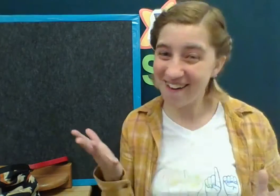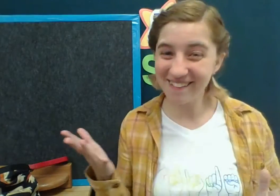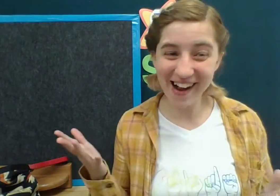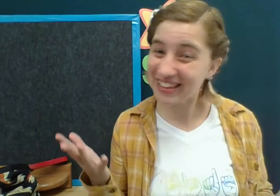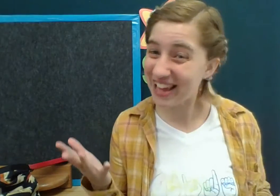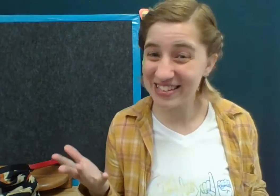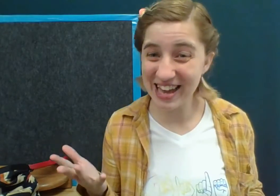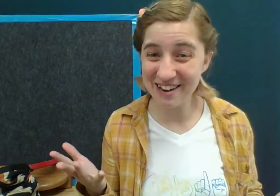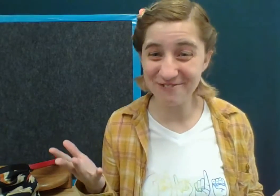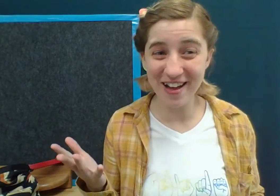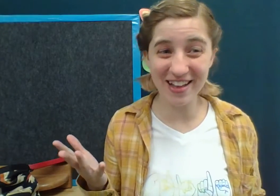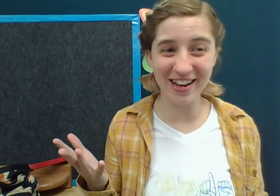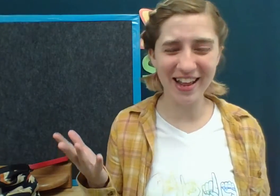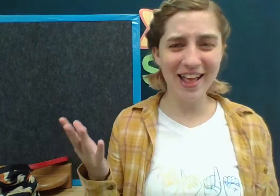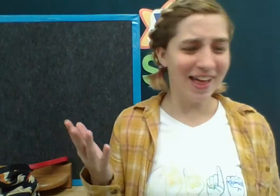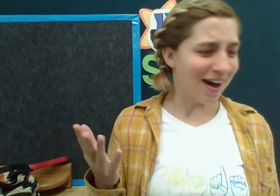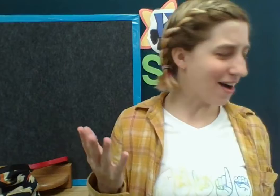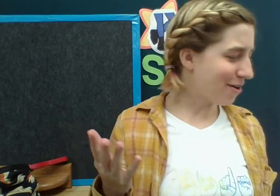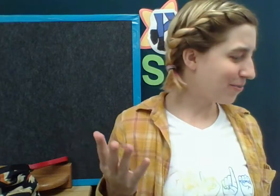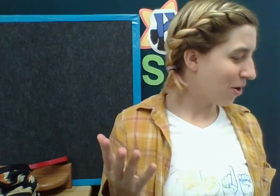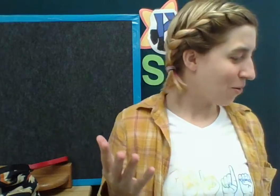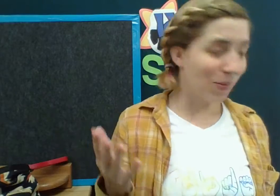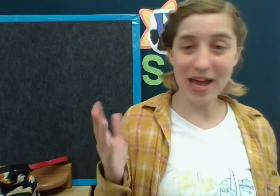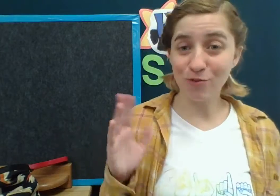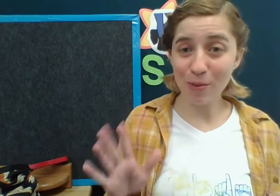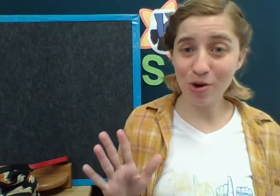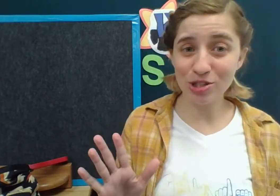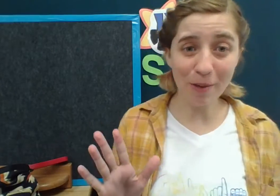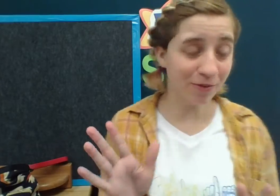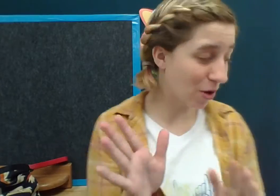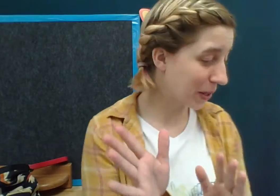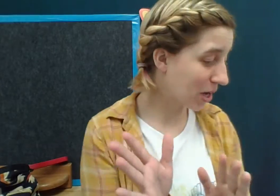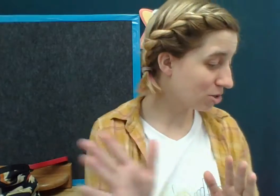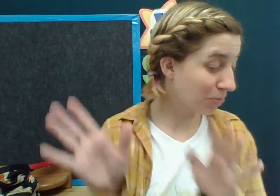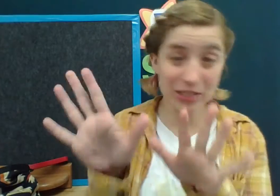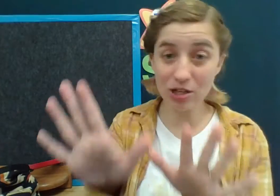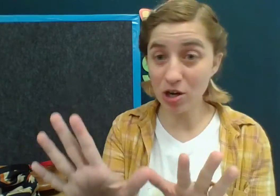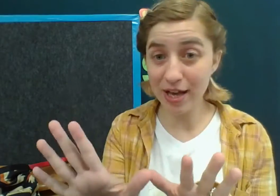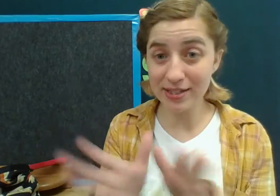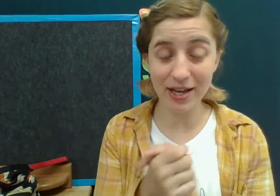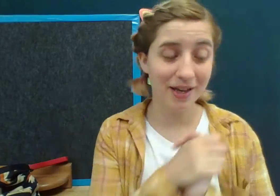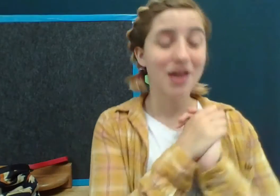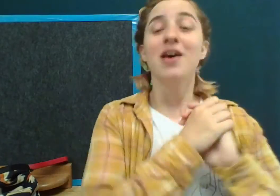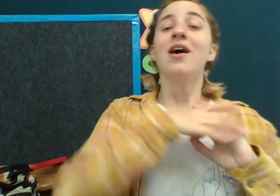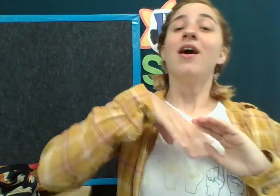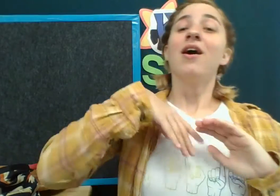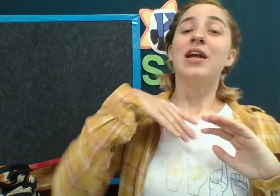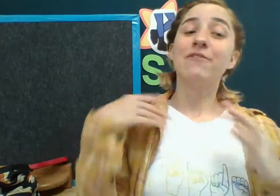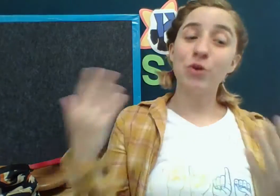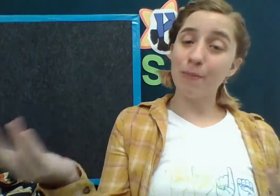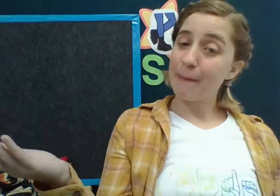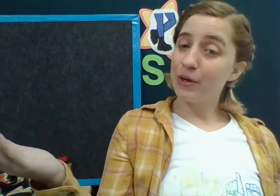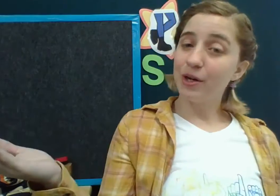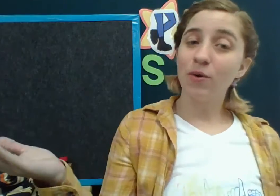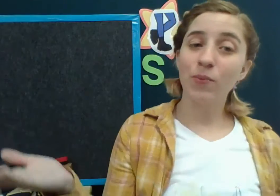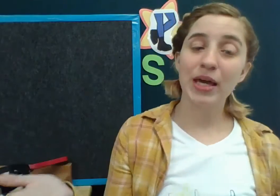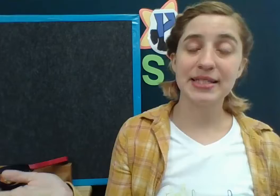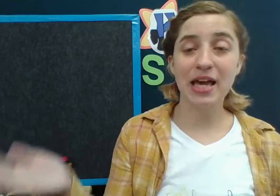All right, that was a lot of fun. We have one more song before we go, so please don't go yet. If you remembered, we sang